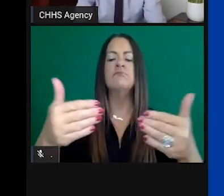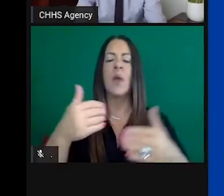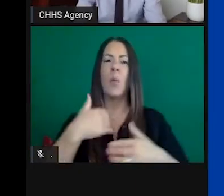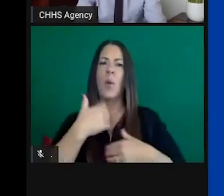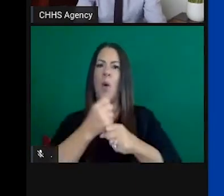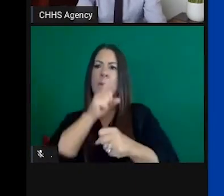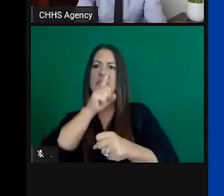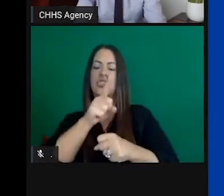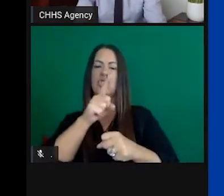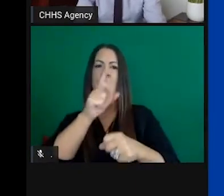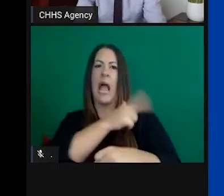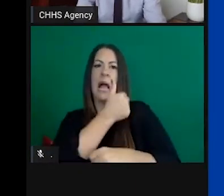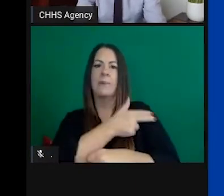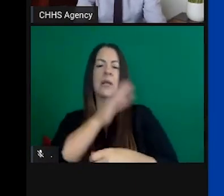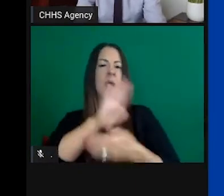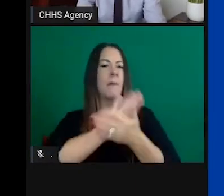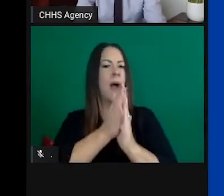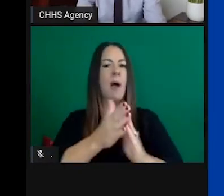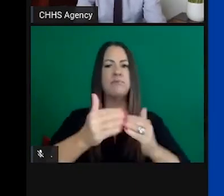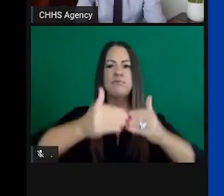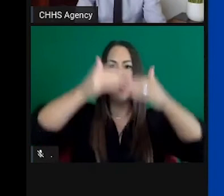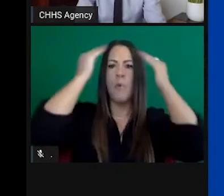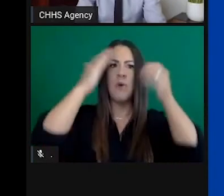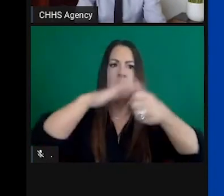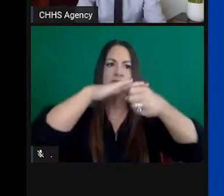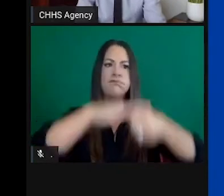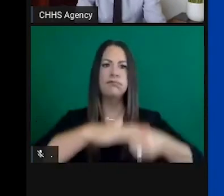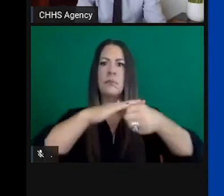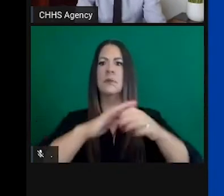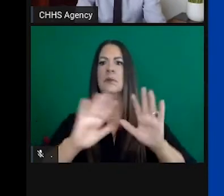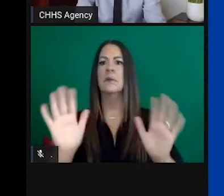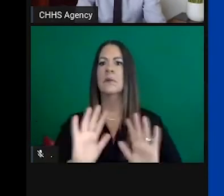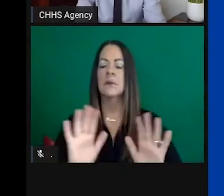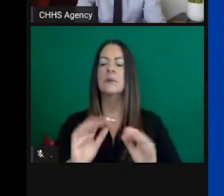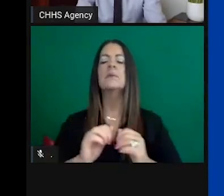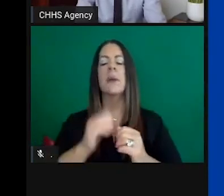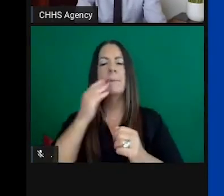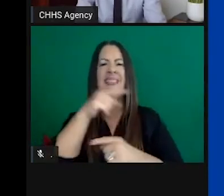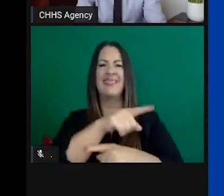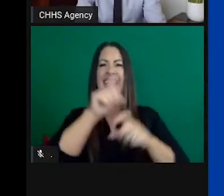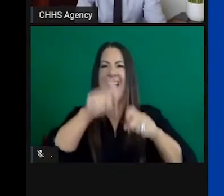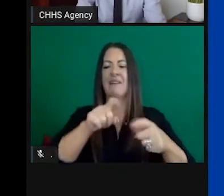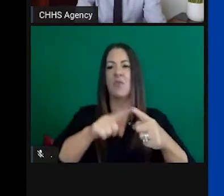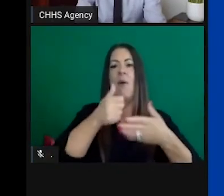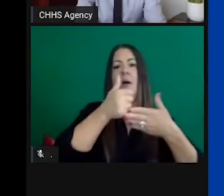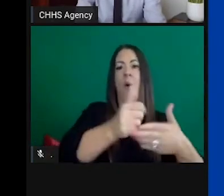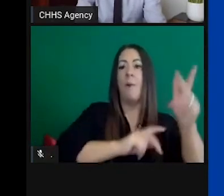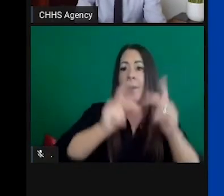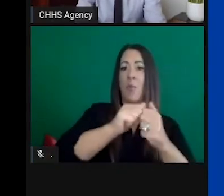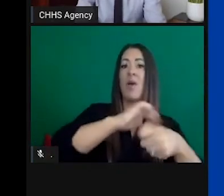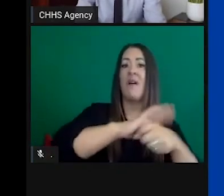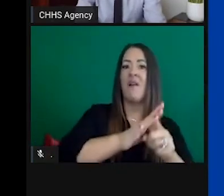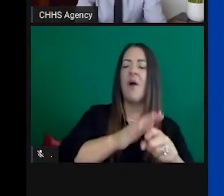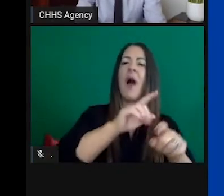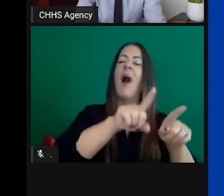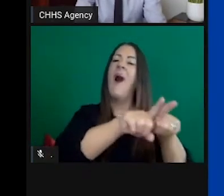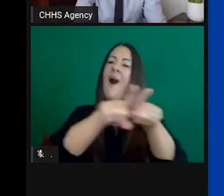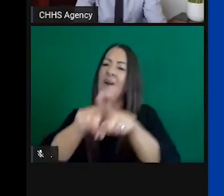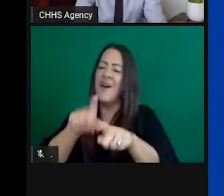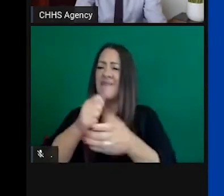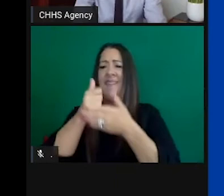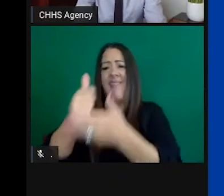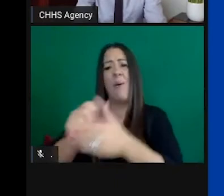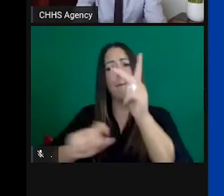systems are not just able to take on individuals with COVID-related disease, but all of the flu that we might